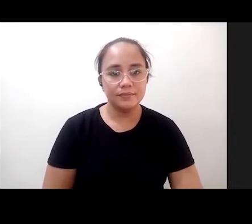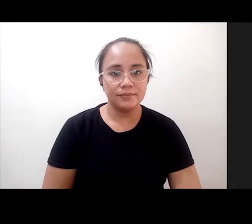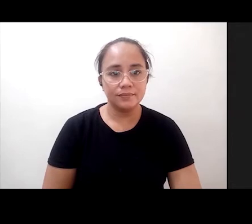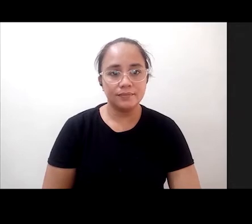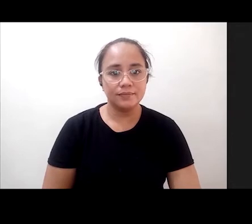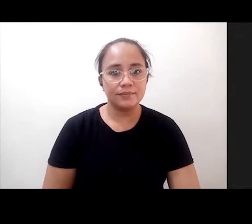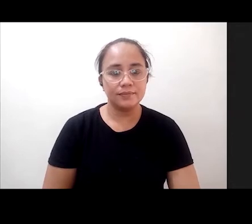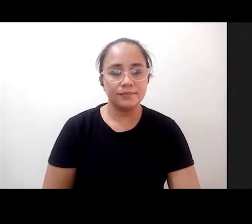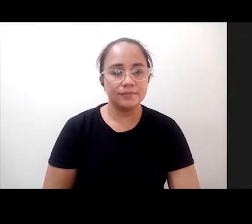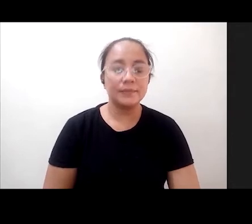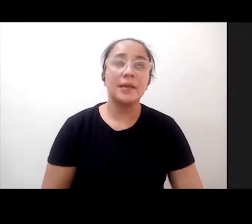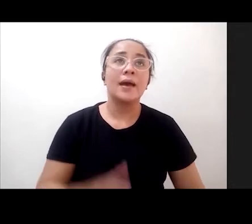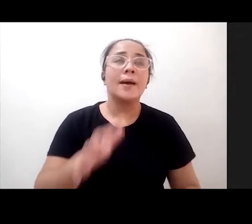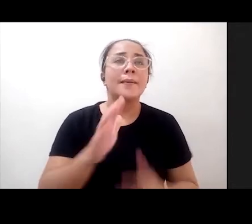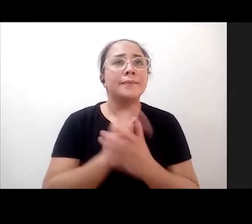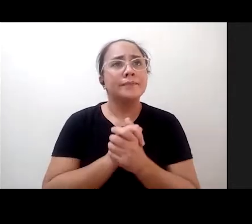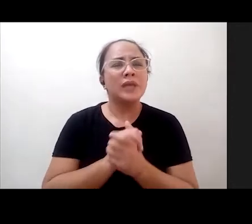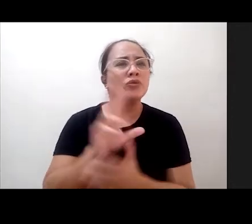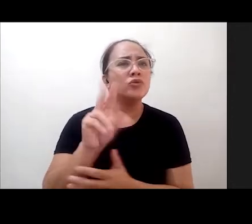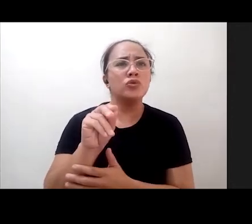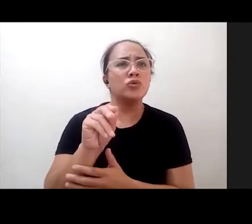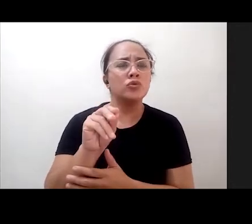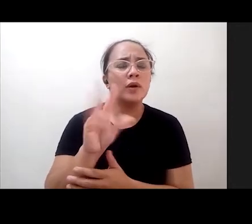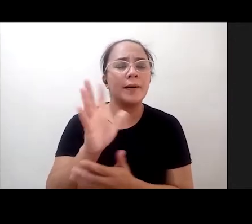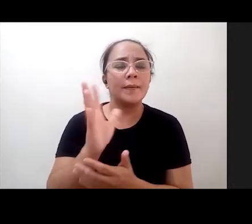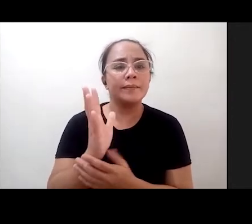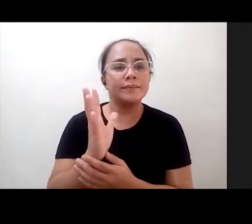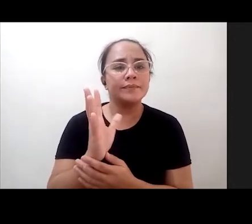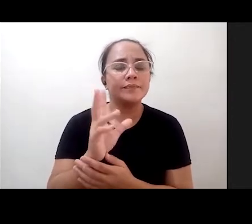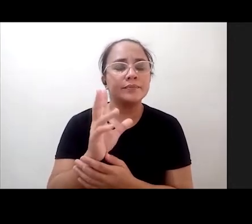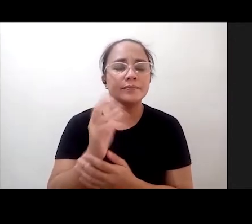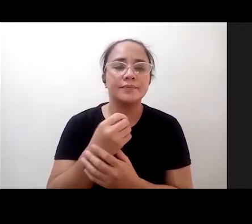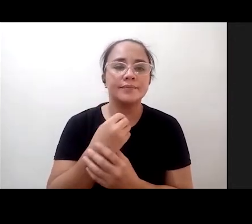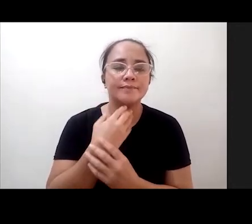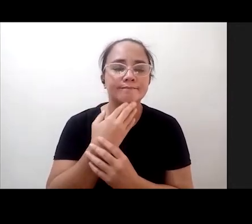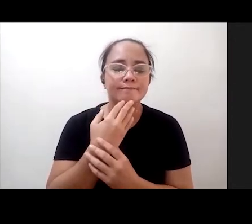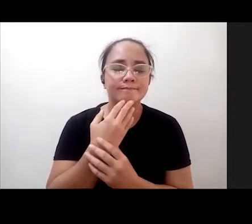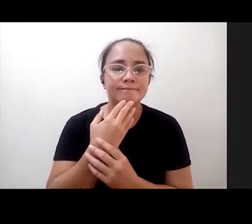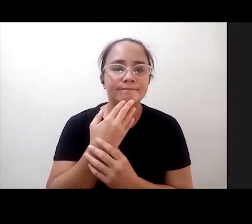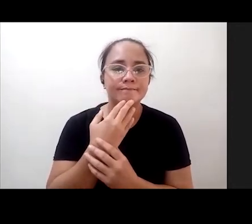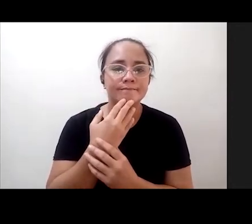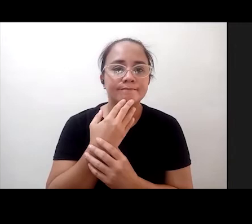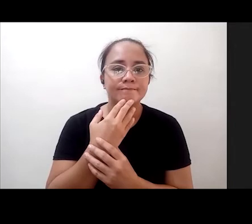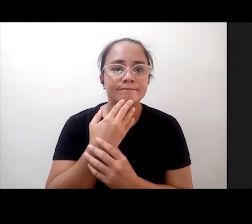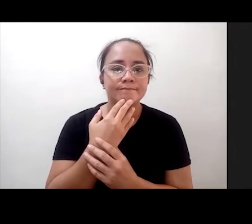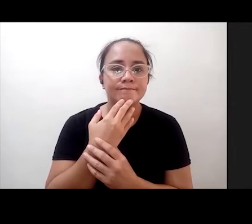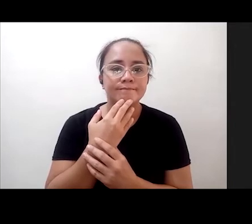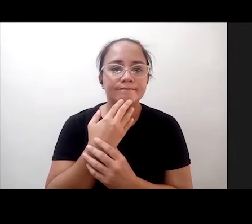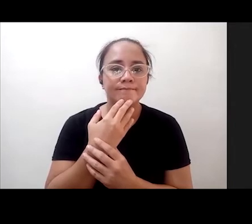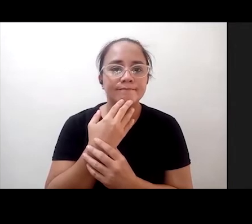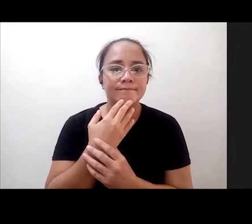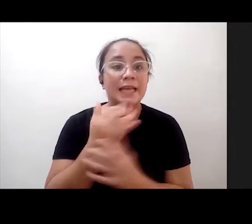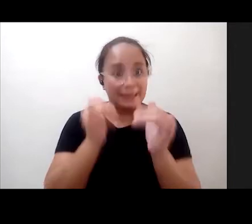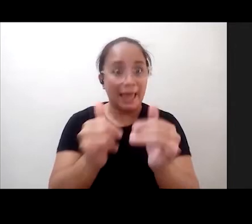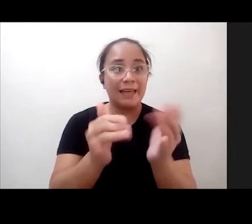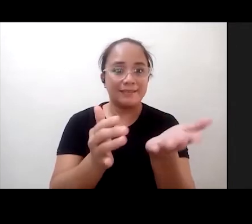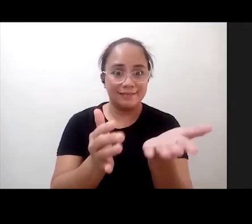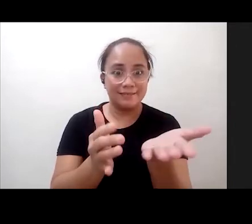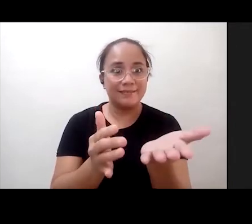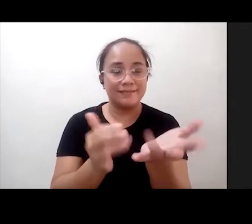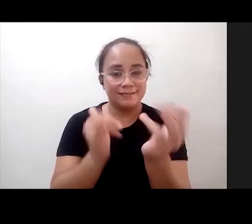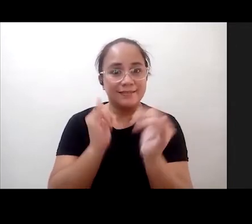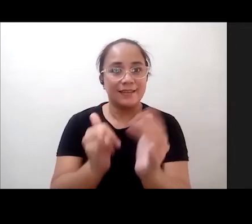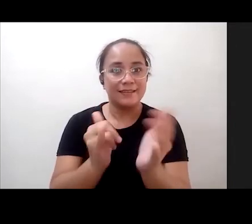in the center. Is that no, what you, so uh, or like that? like that. Okay.